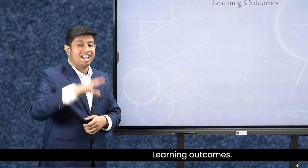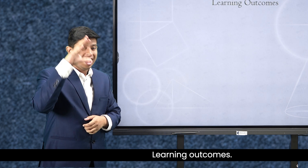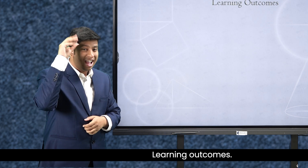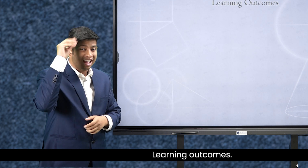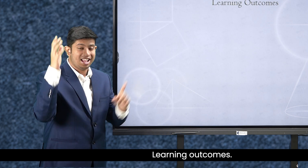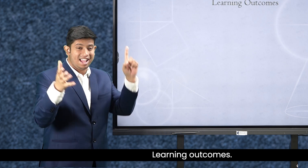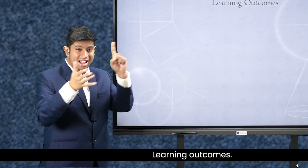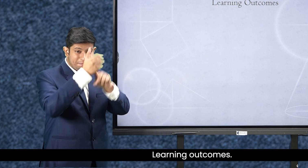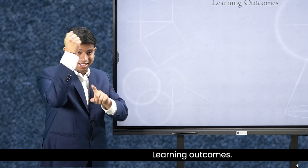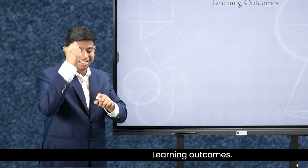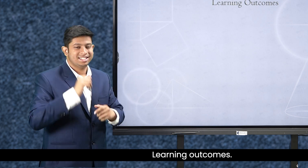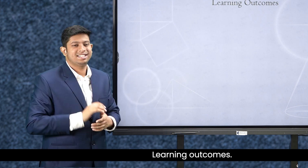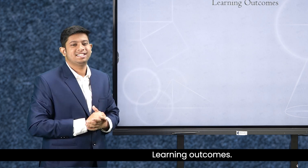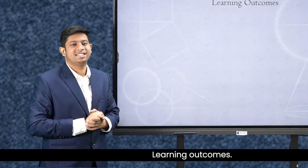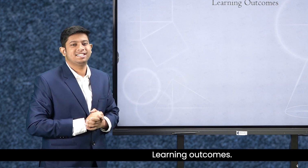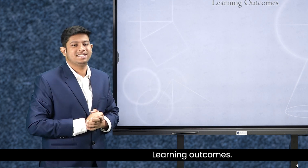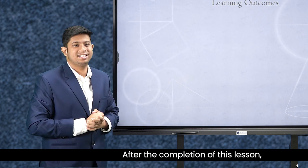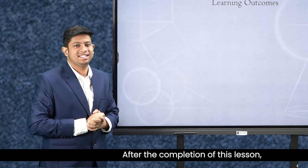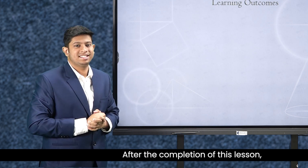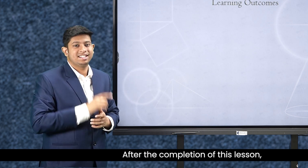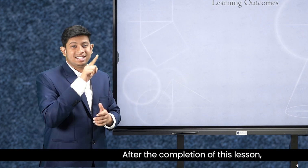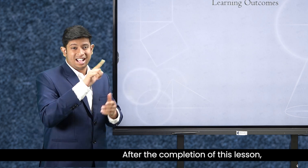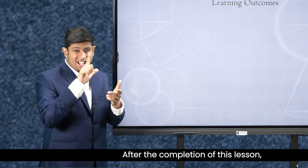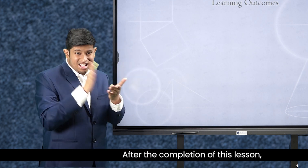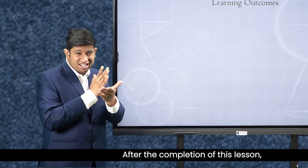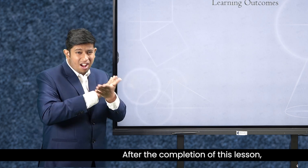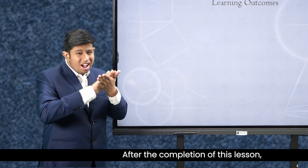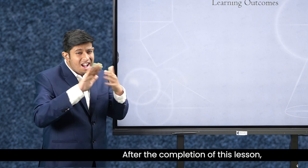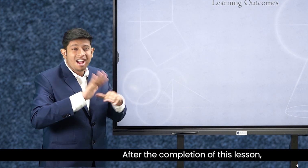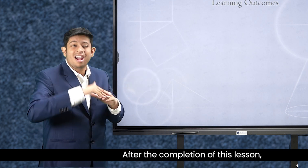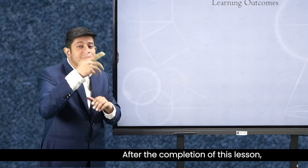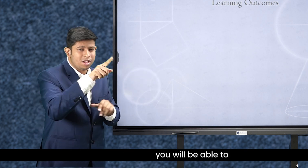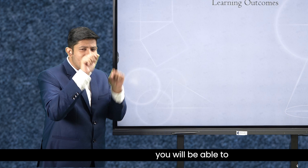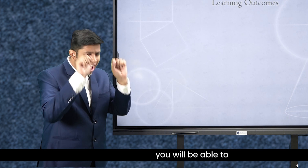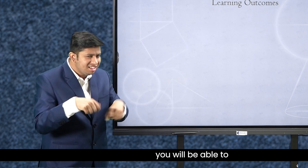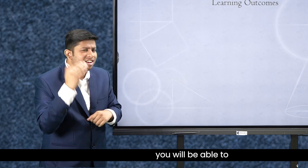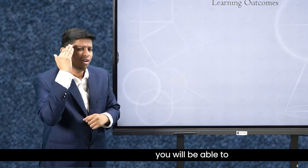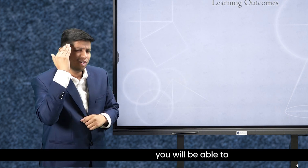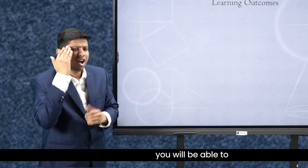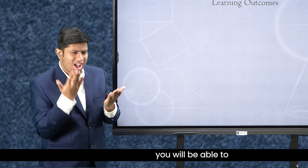Learning outcomes. After the completion of this lesson, you will be able to